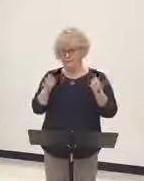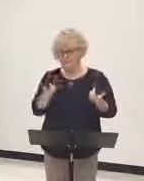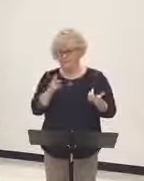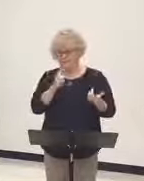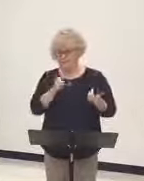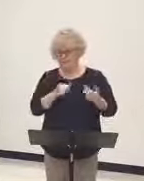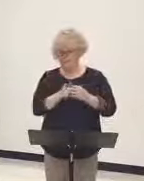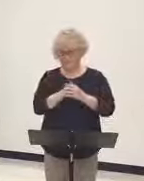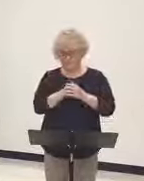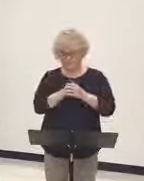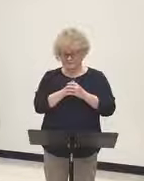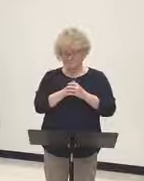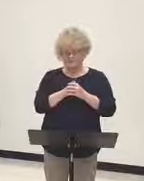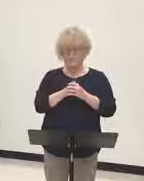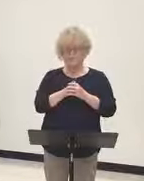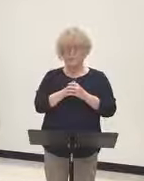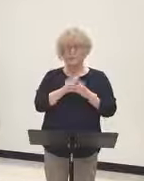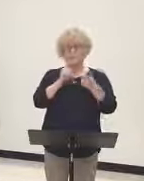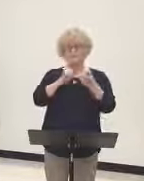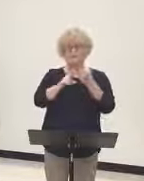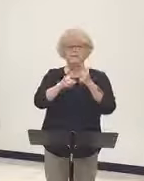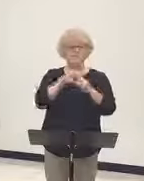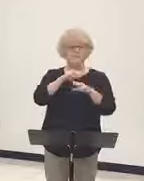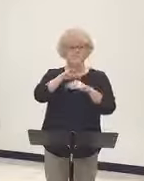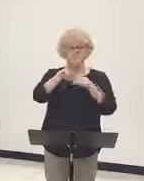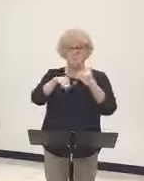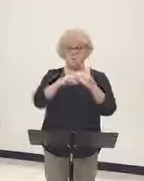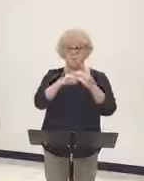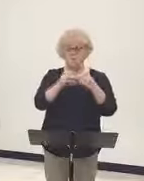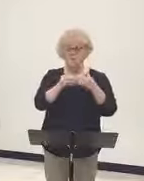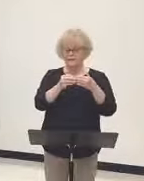life? But my friends, we all